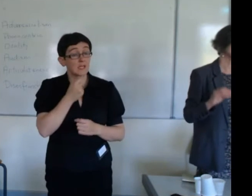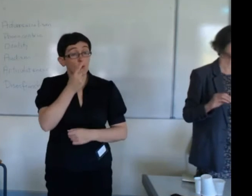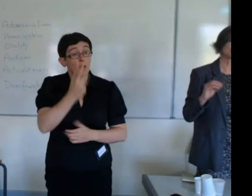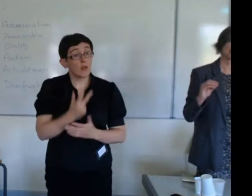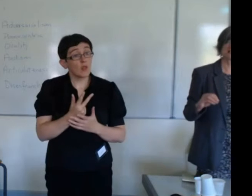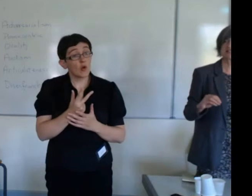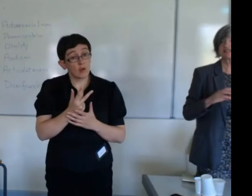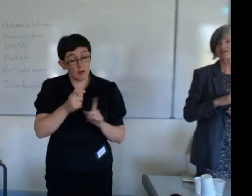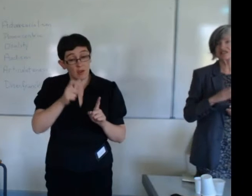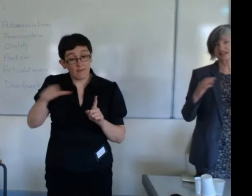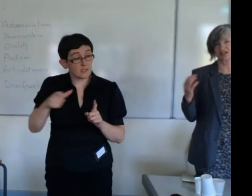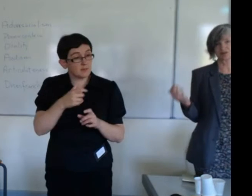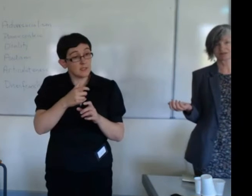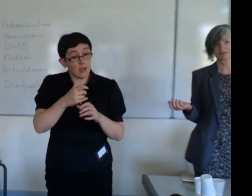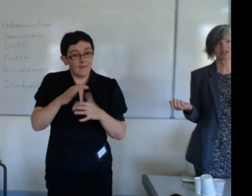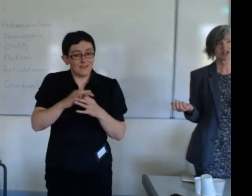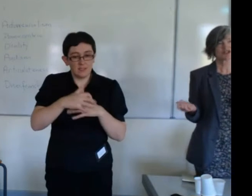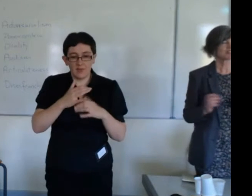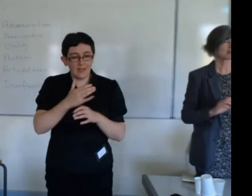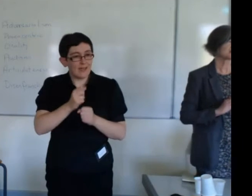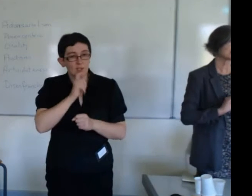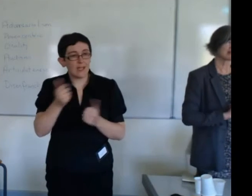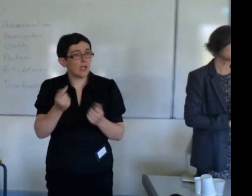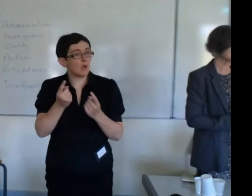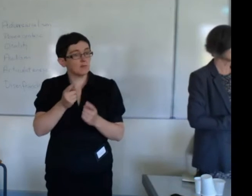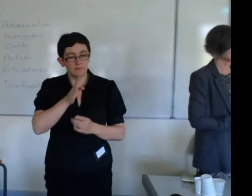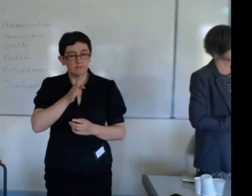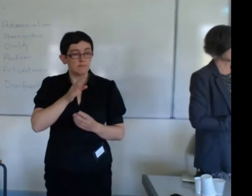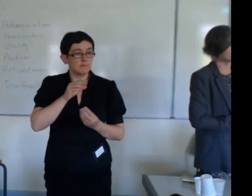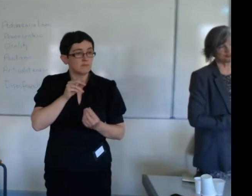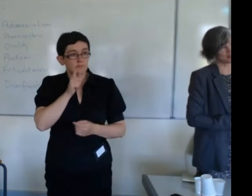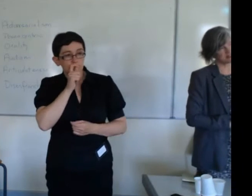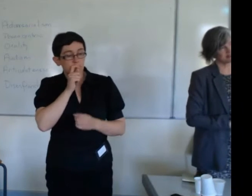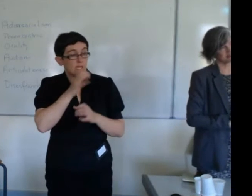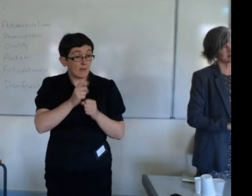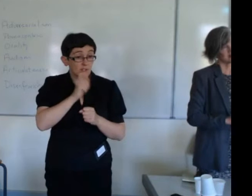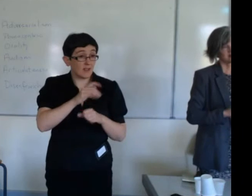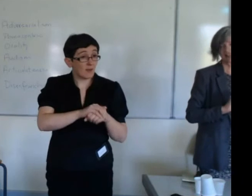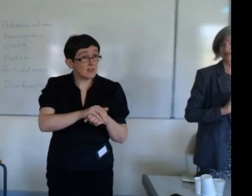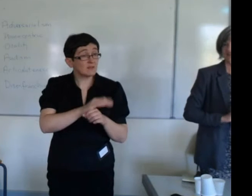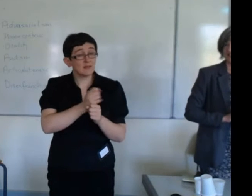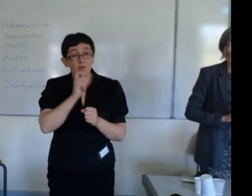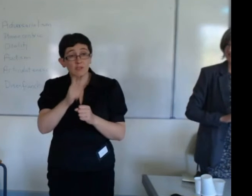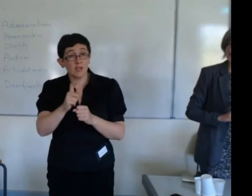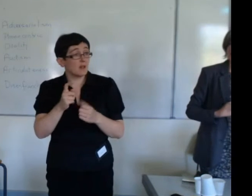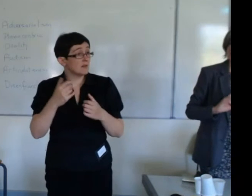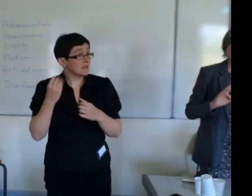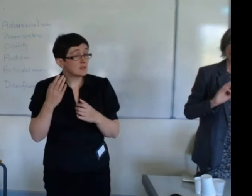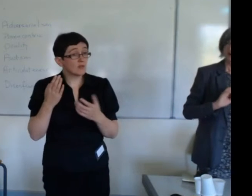domestic violence never tell anyone. So that means they never tell their closest friend, they never tell a sister, or